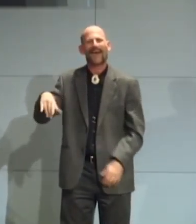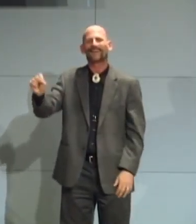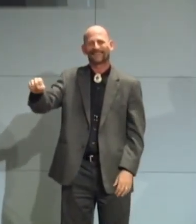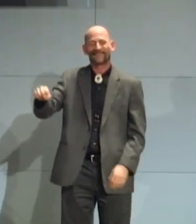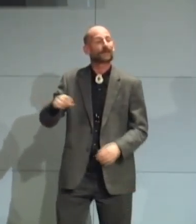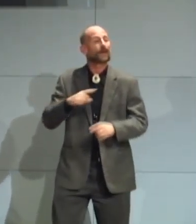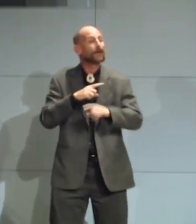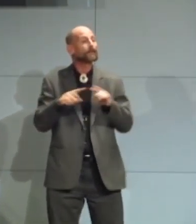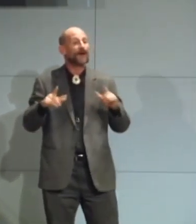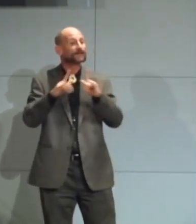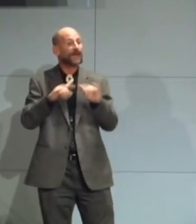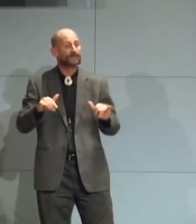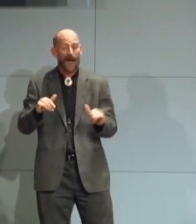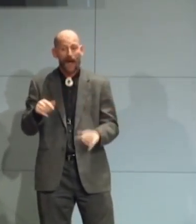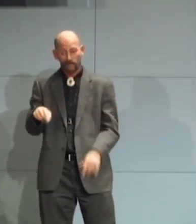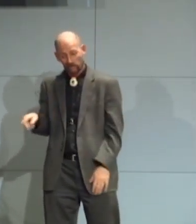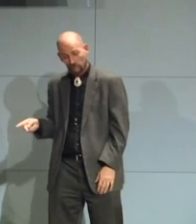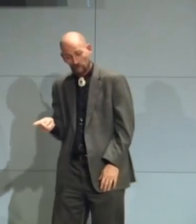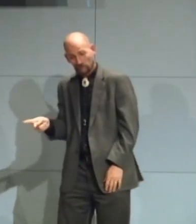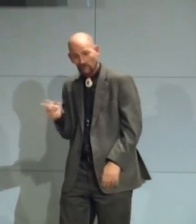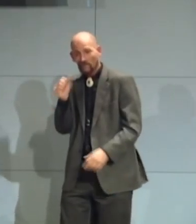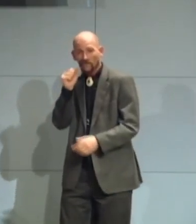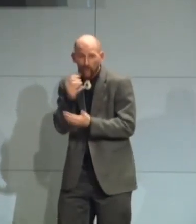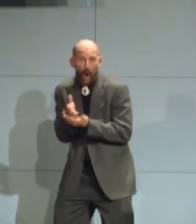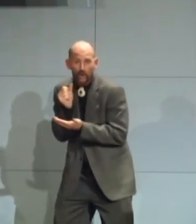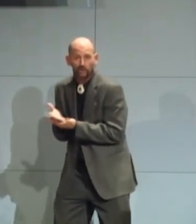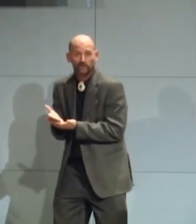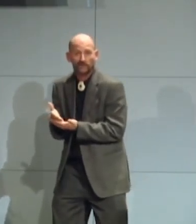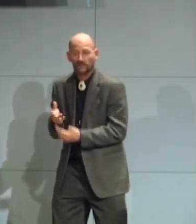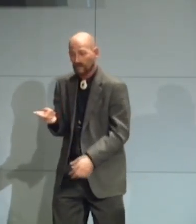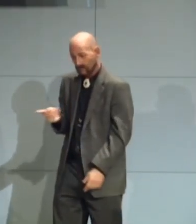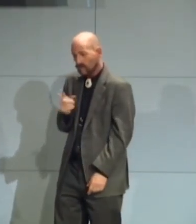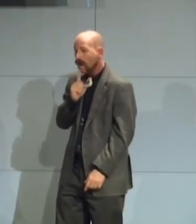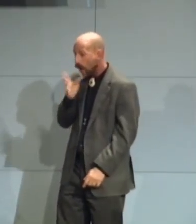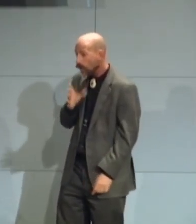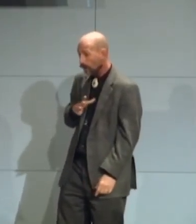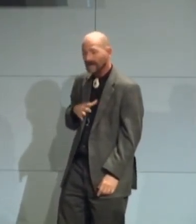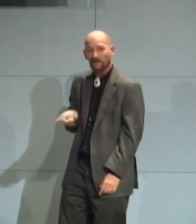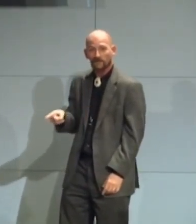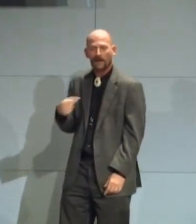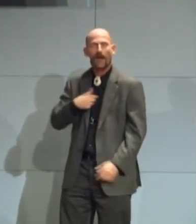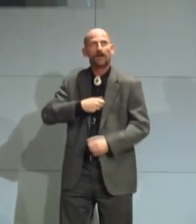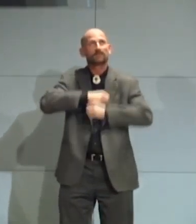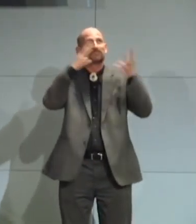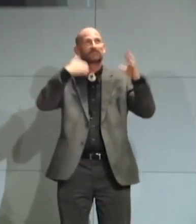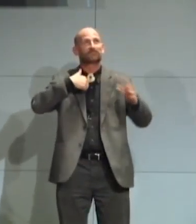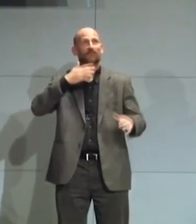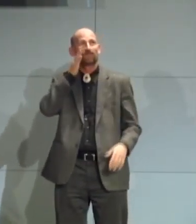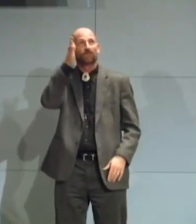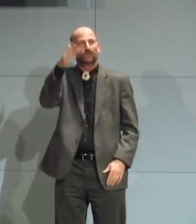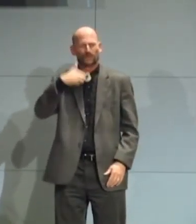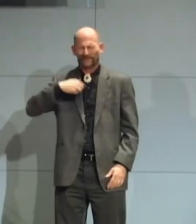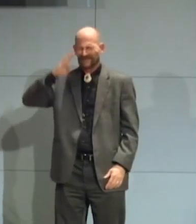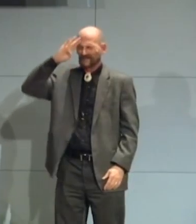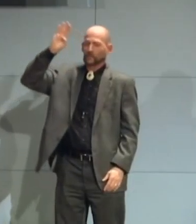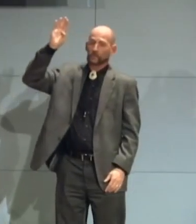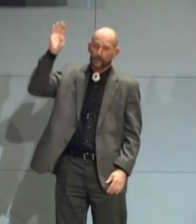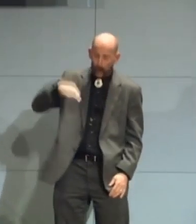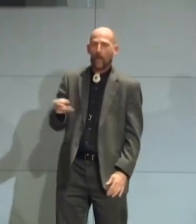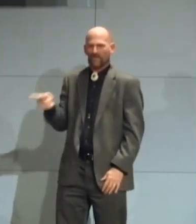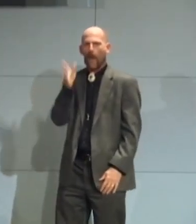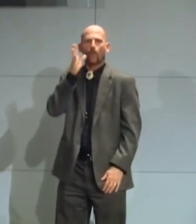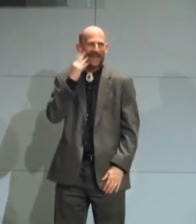bad people. It's about people growing up in a culture that allows us to internalize these biases and rarely ever